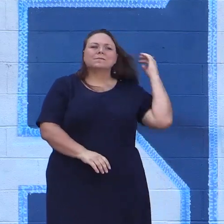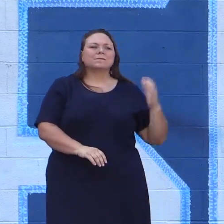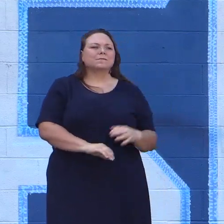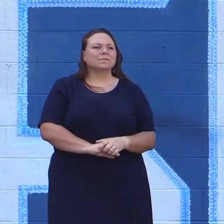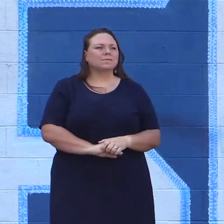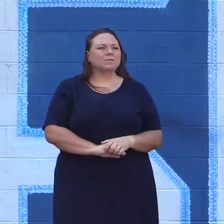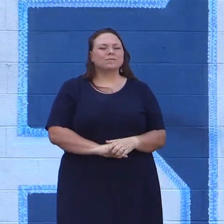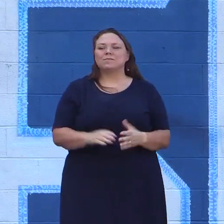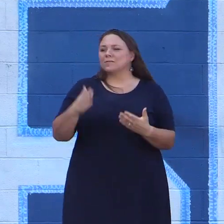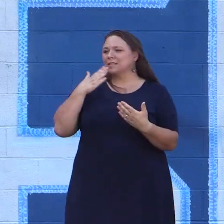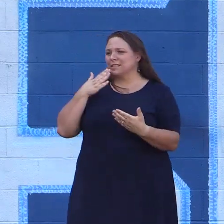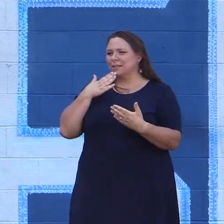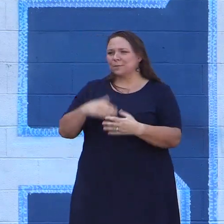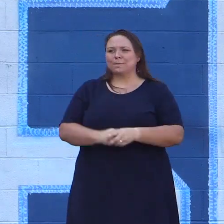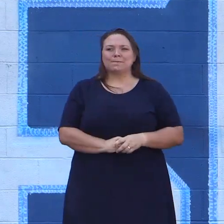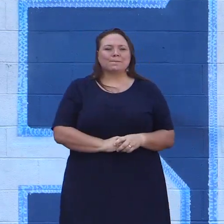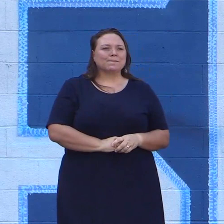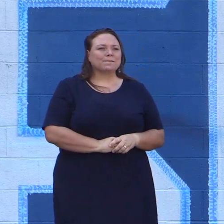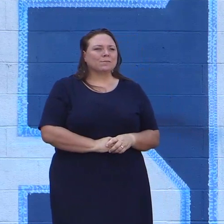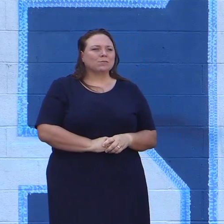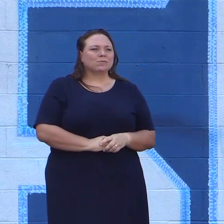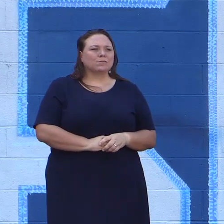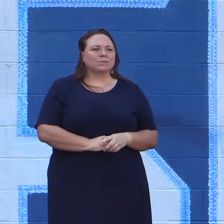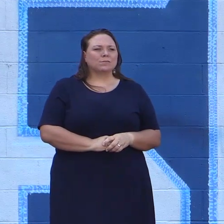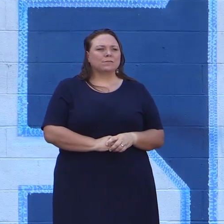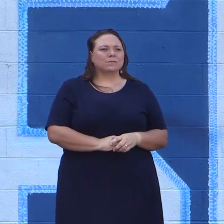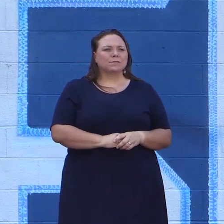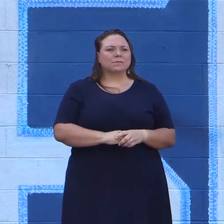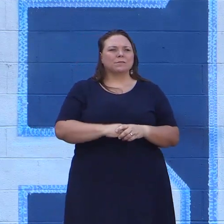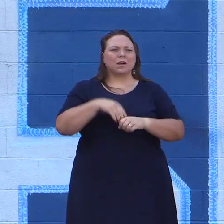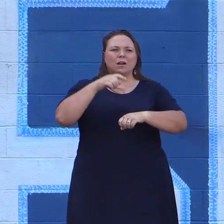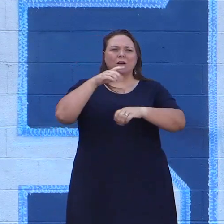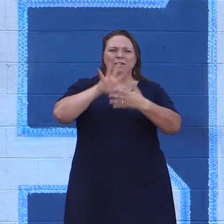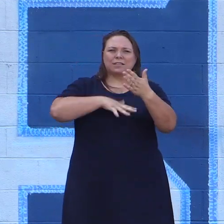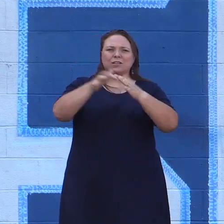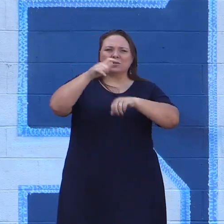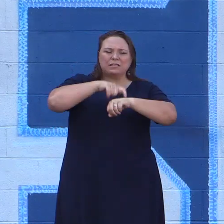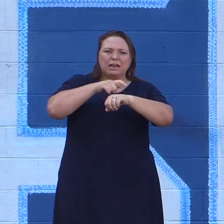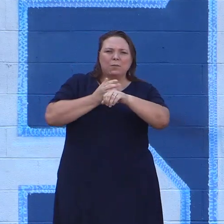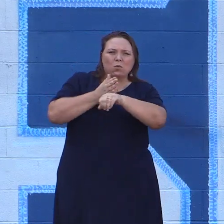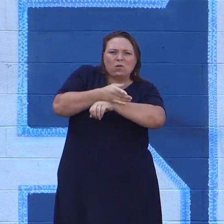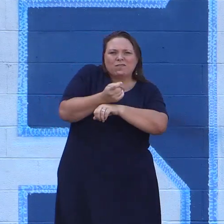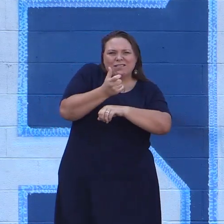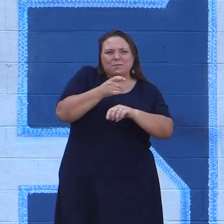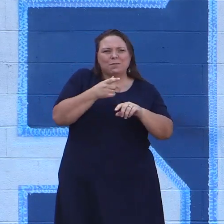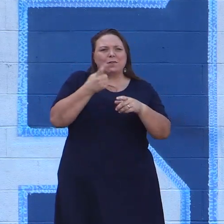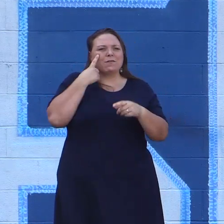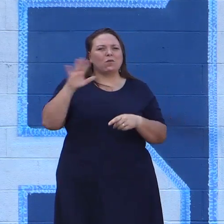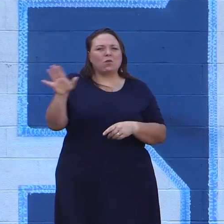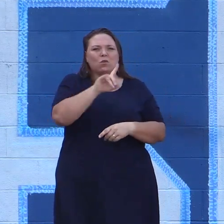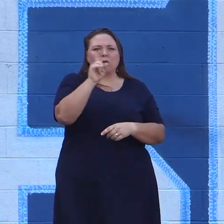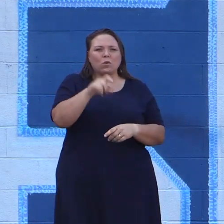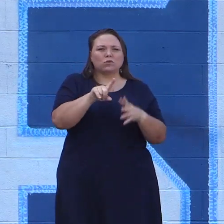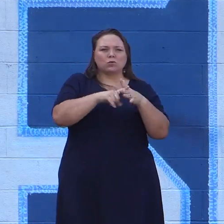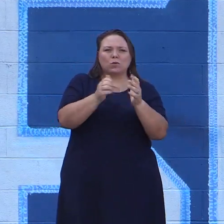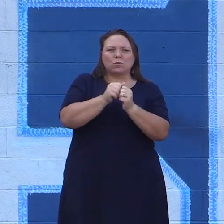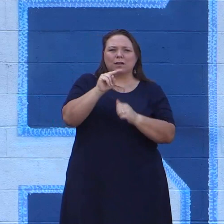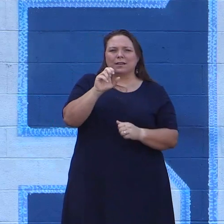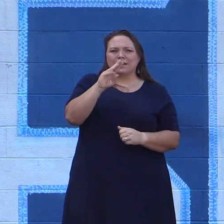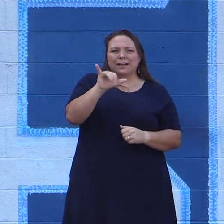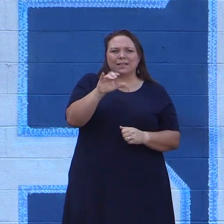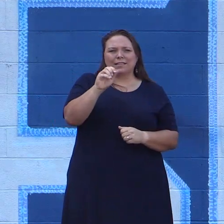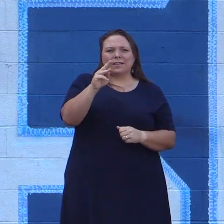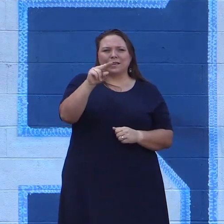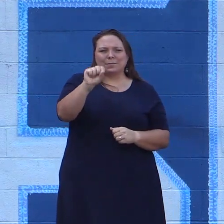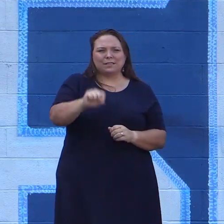Thank you, Mr. Nihil. We'll have to run over our scheduled event time just a little bit to make time for your questions, but we'll start with Nancy Amons at Channel